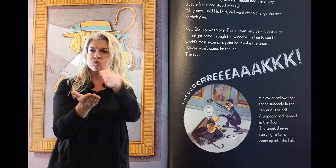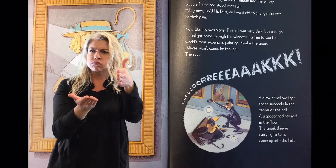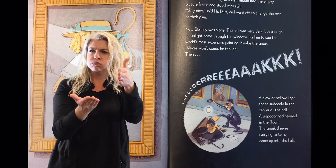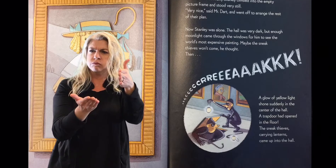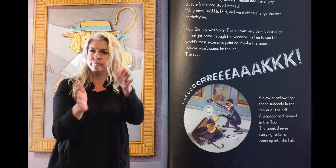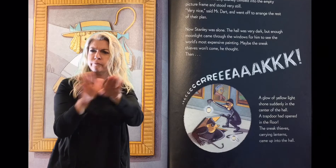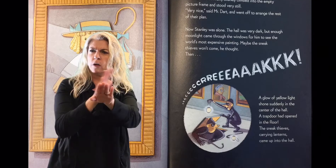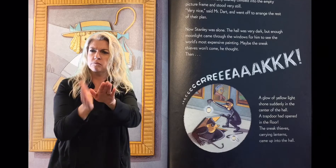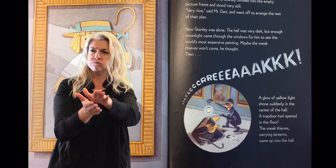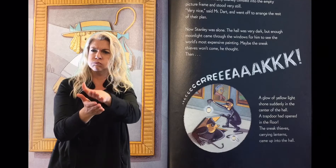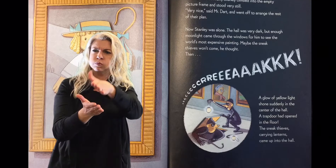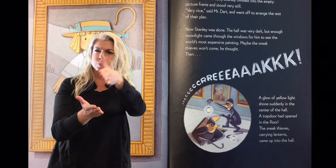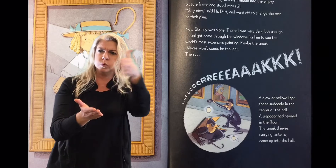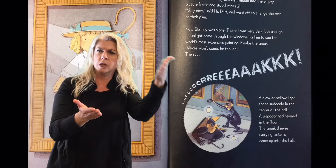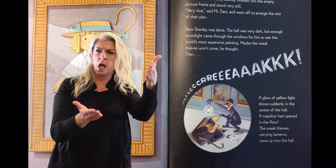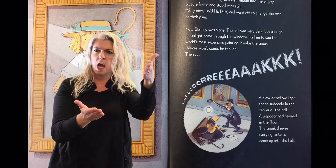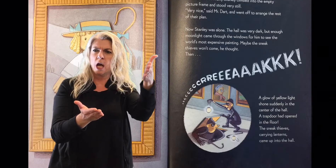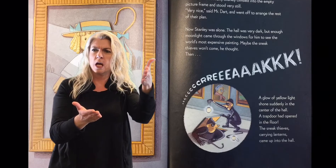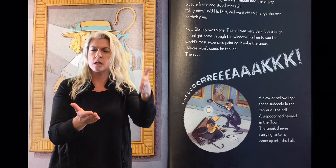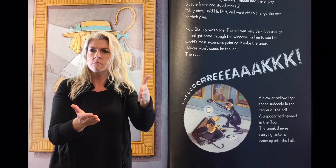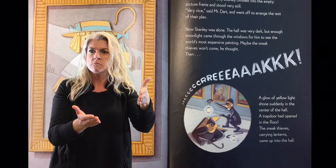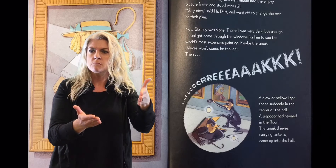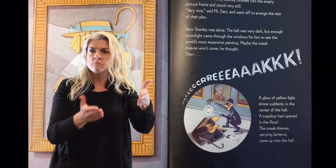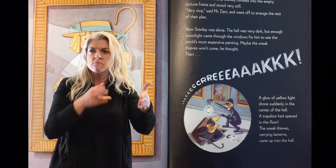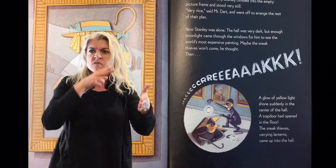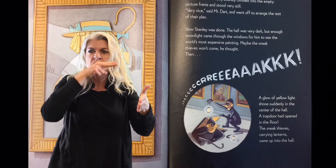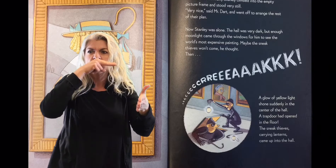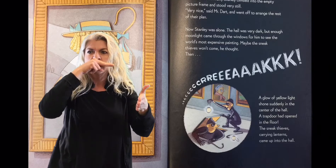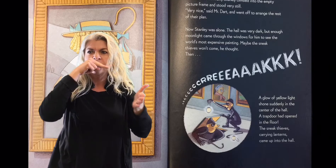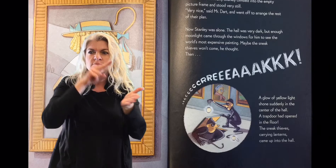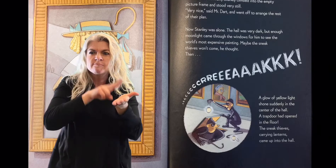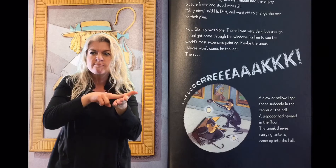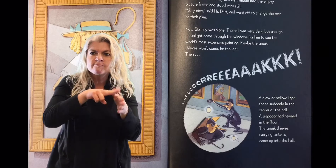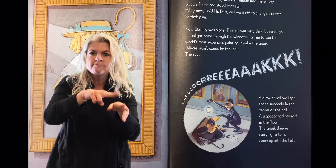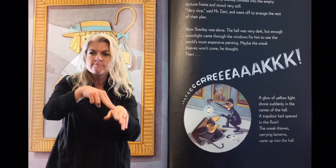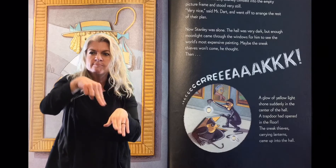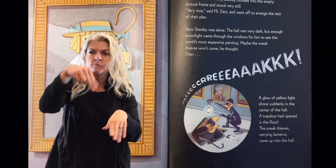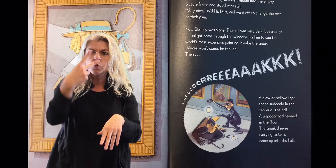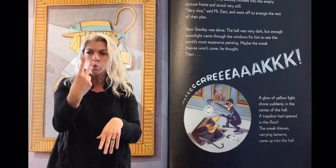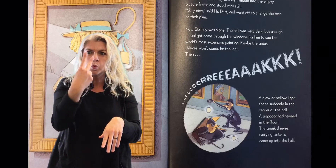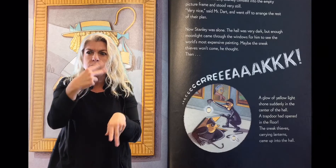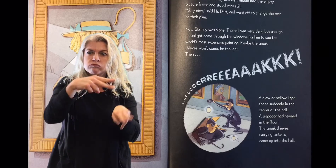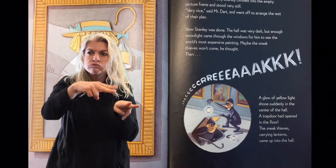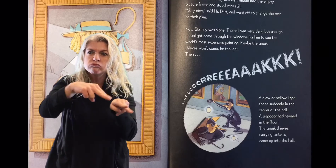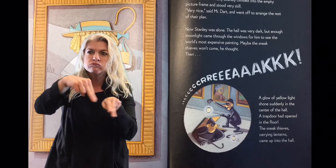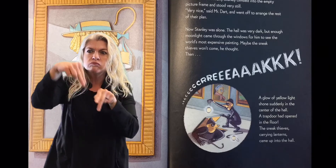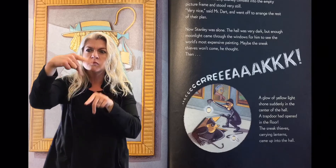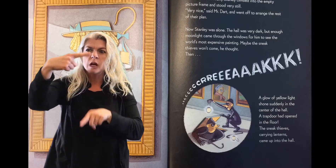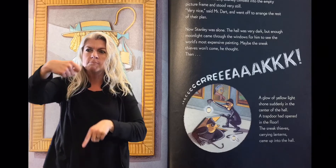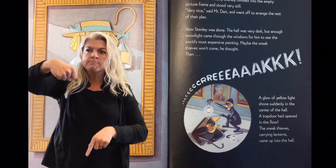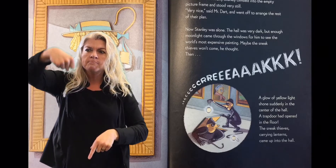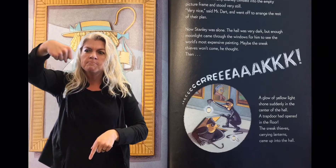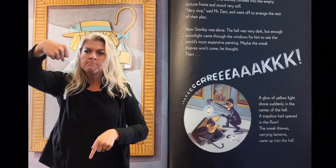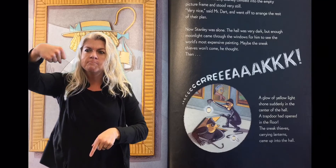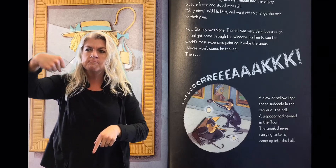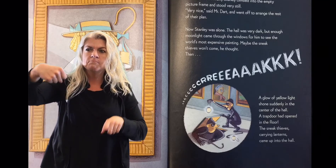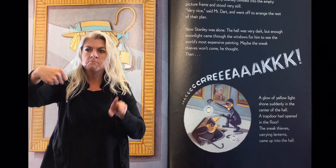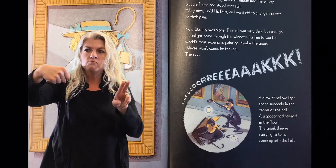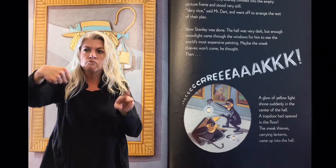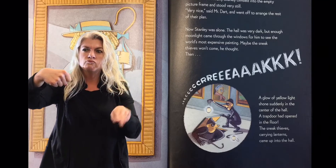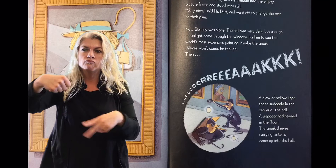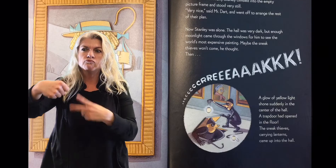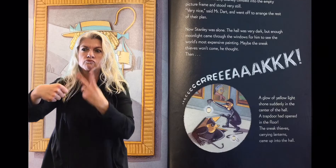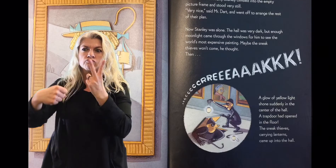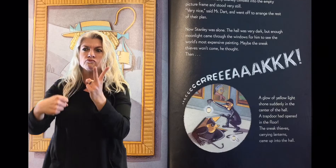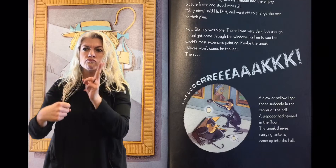hall. A trap door had opened in the floor. The sneak thieves, carrying lanterns, came